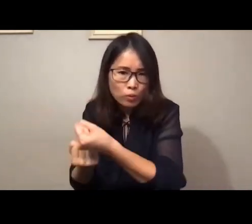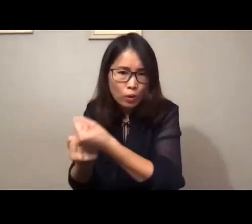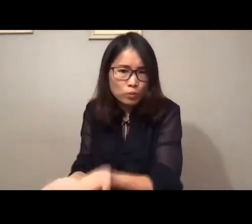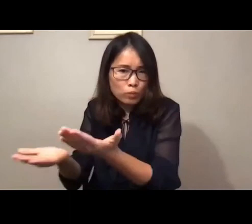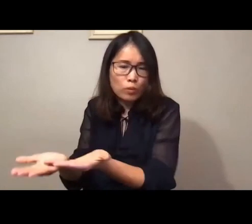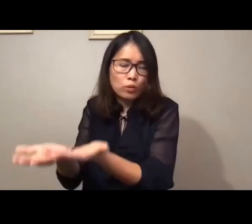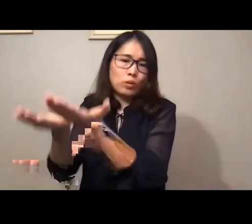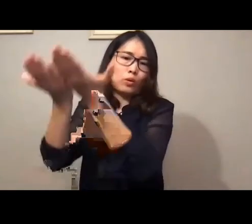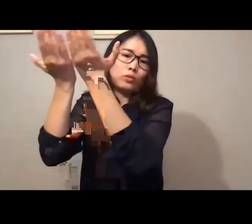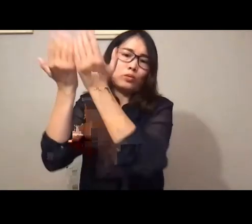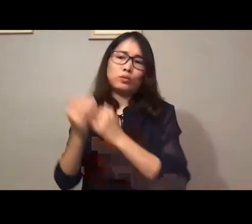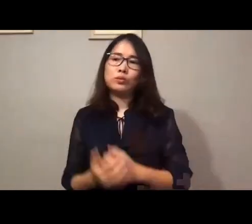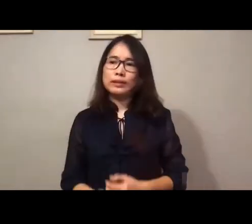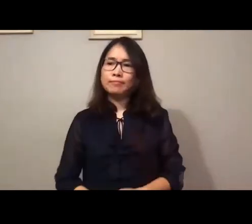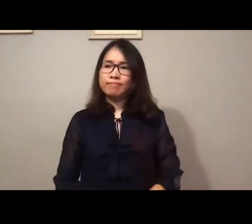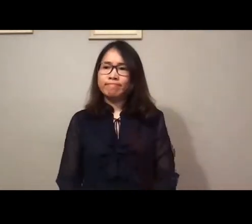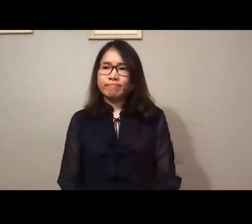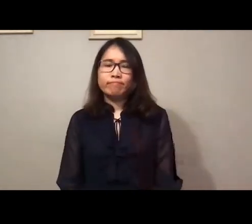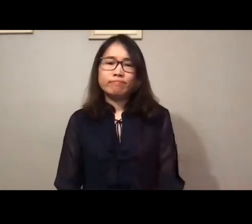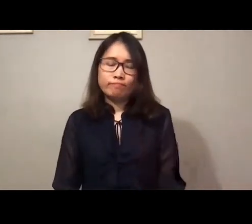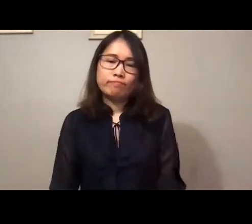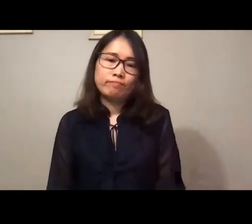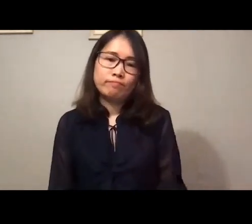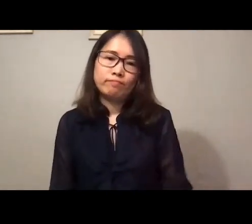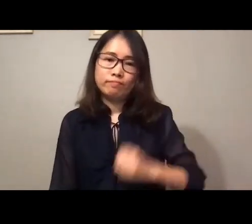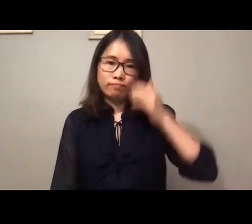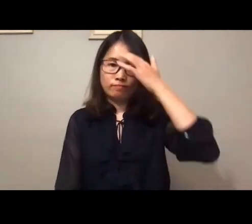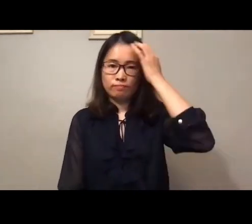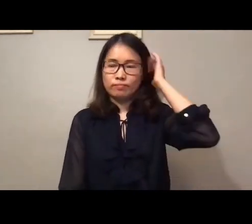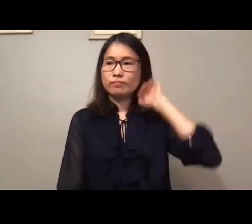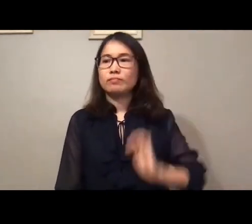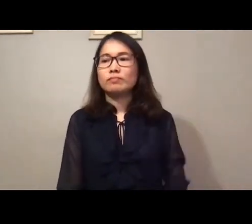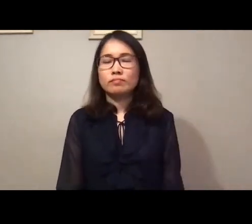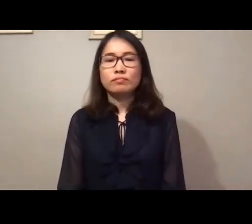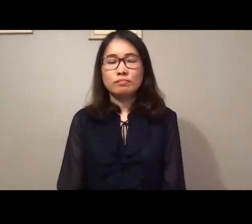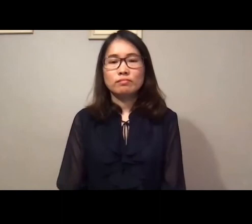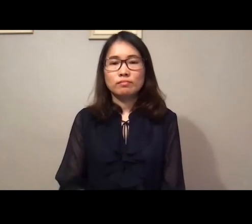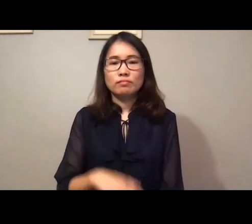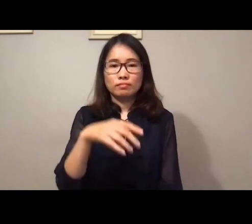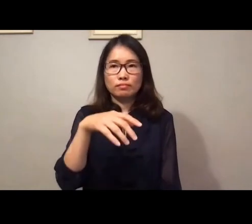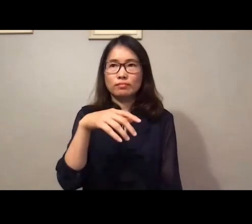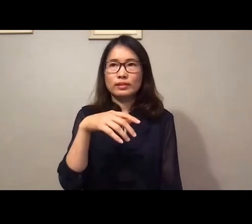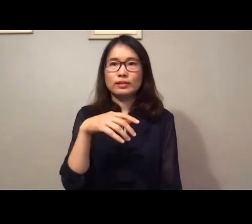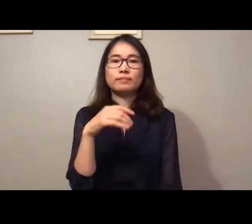And maybe they learned a little slower than other kids, but they were allowed to learn and to be able to